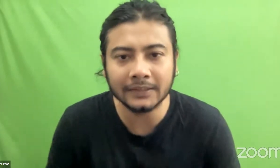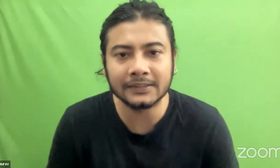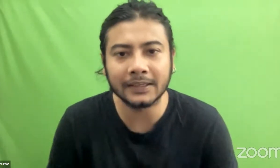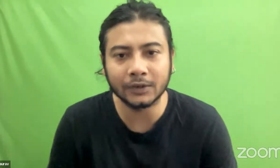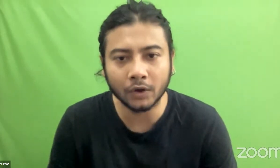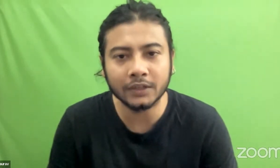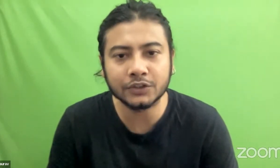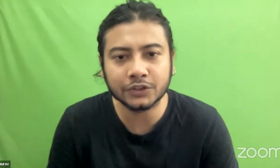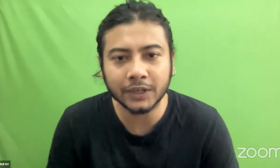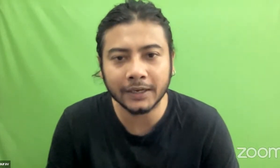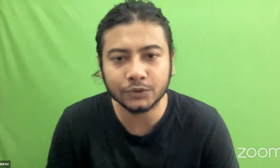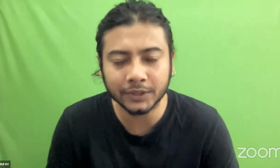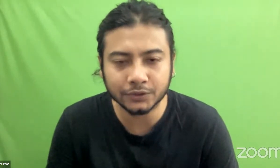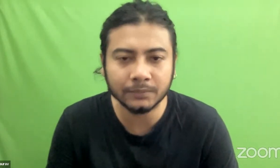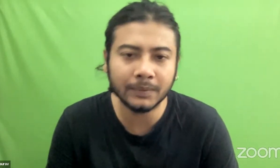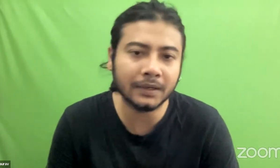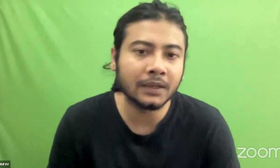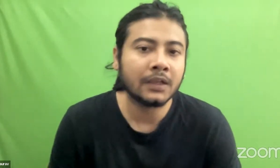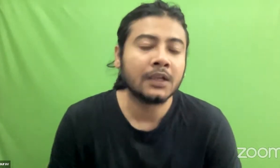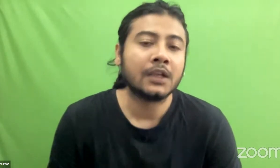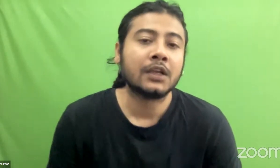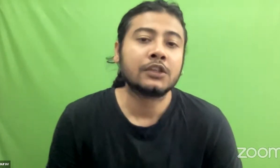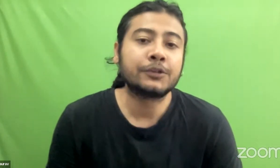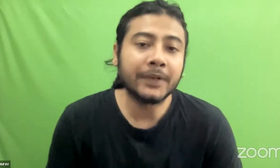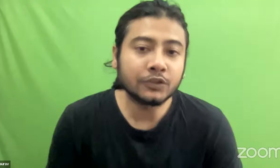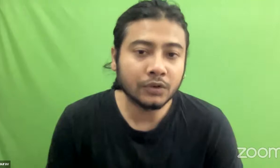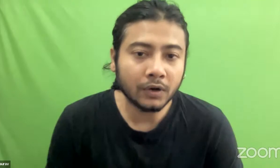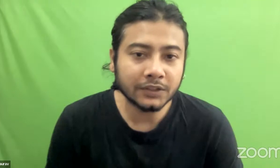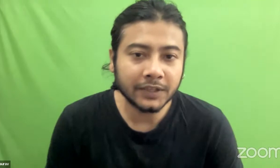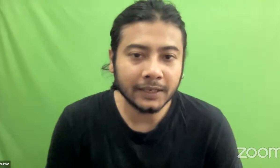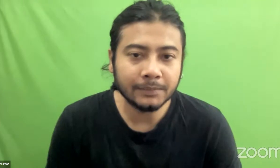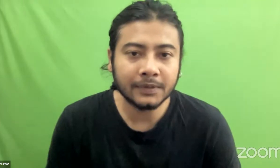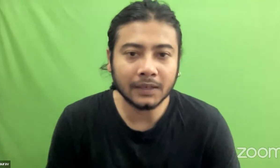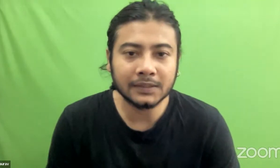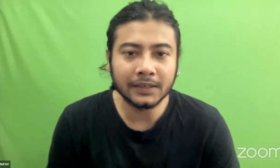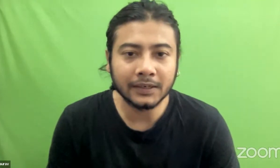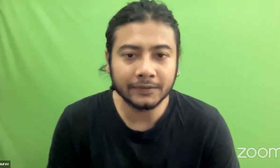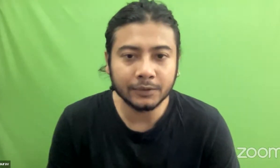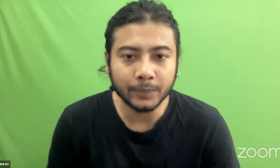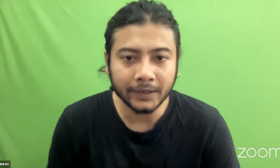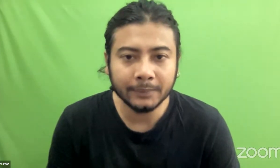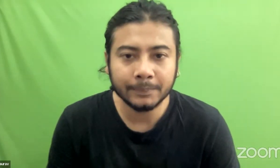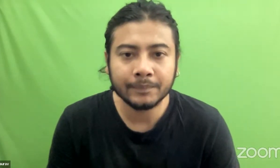needs knowledge and education, but spiritual knowledge helps us in a different way.